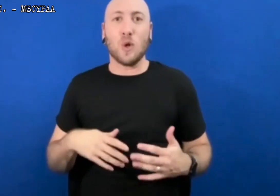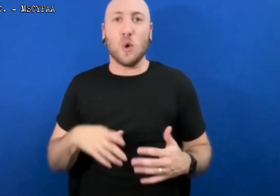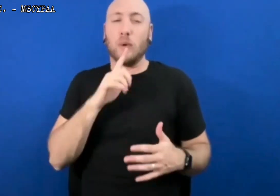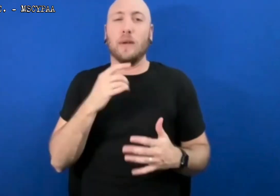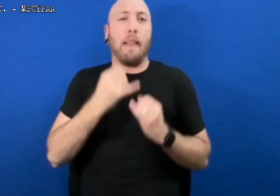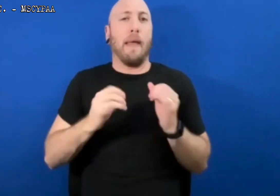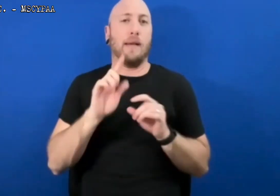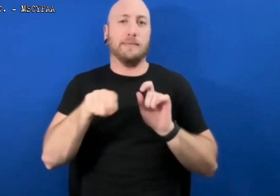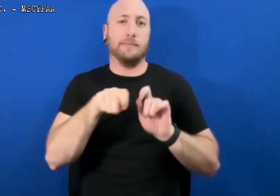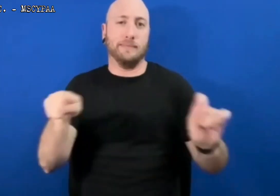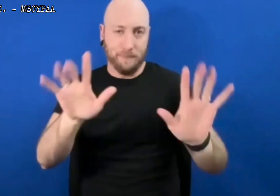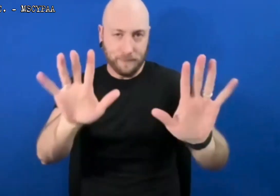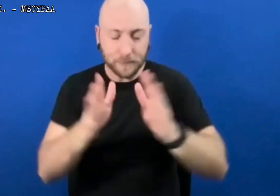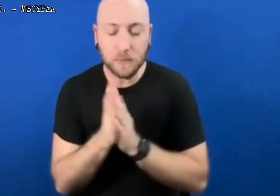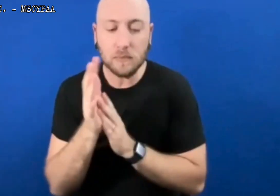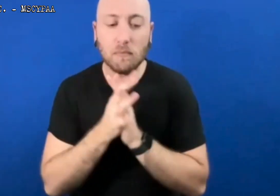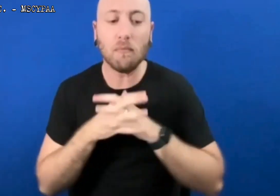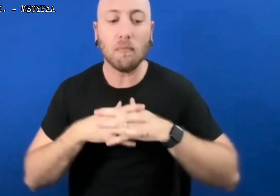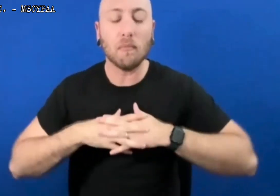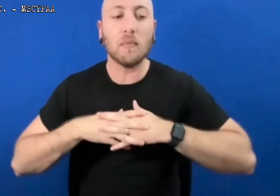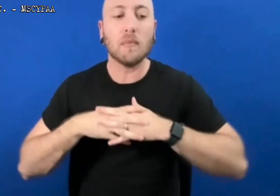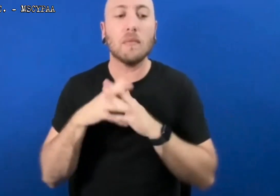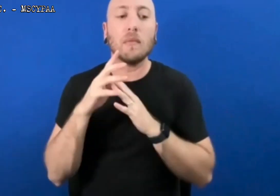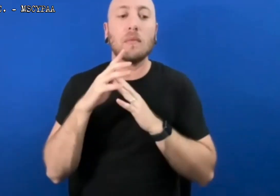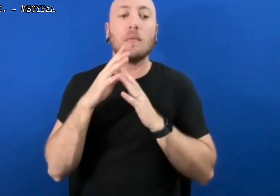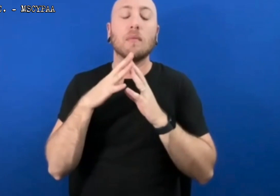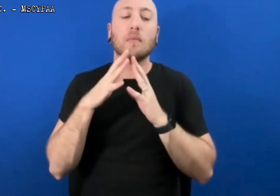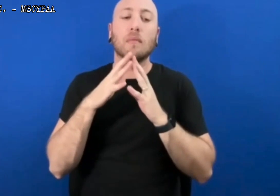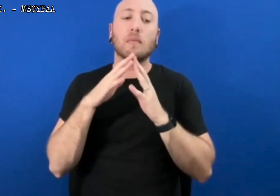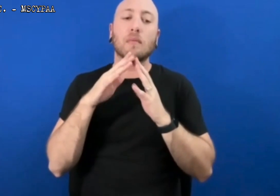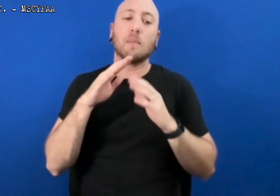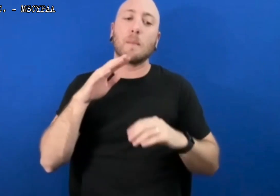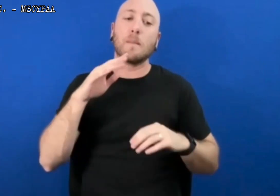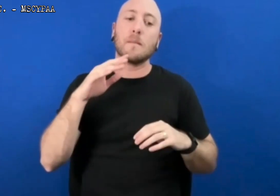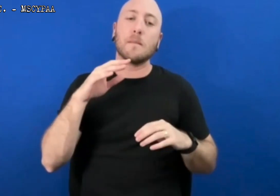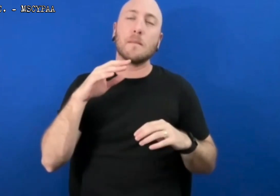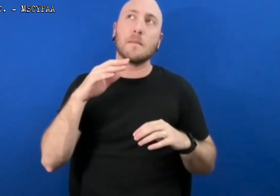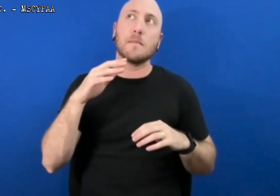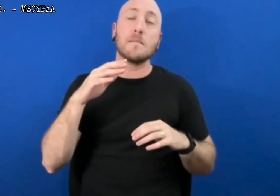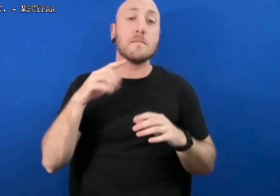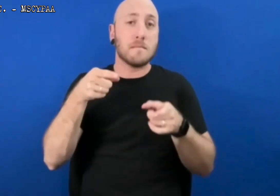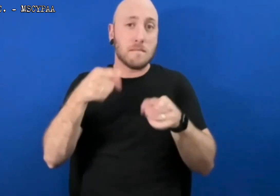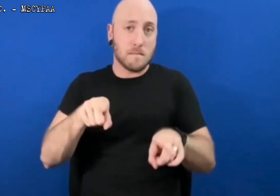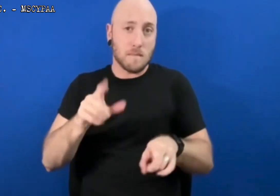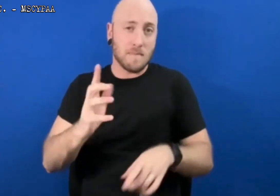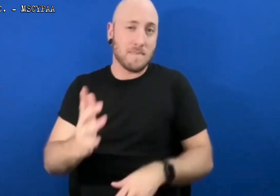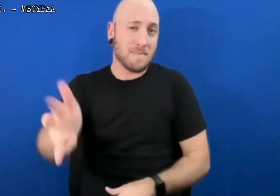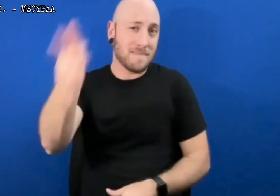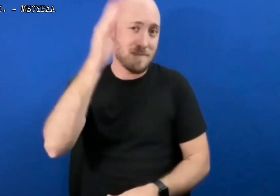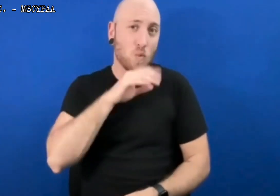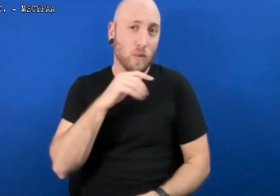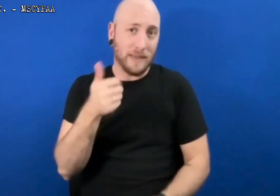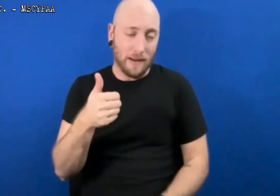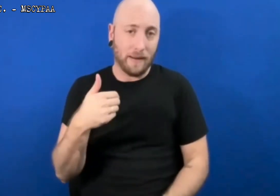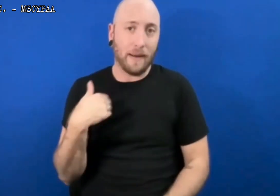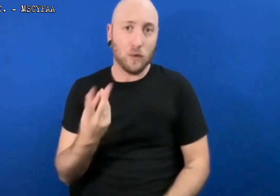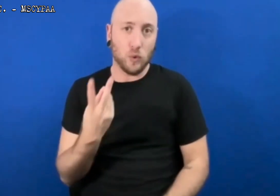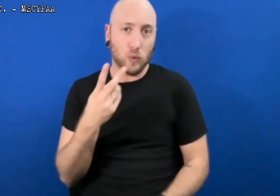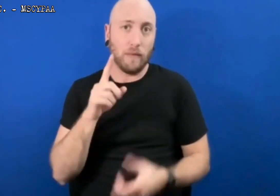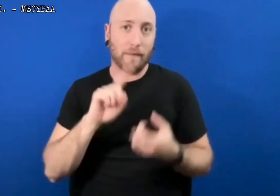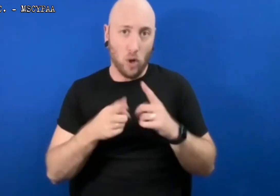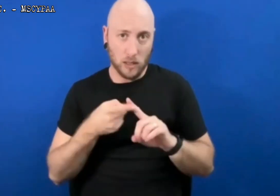last thing. When I was 10 years old, I had two friends pass